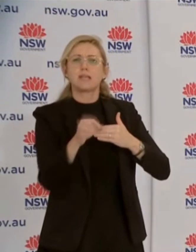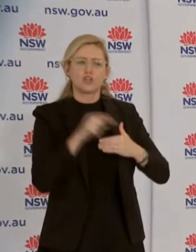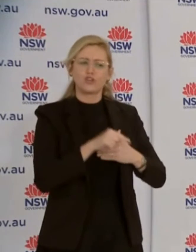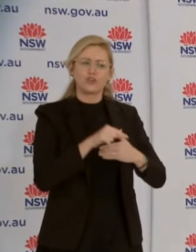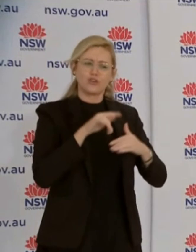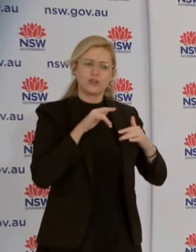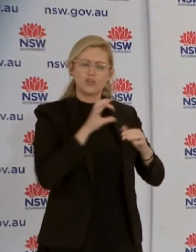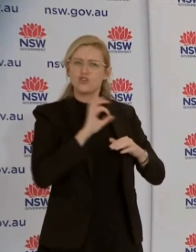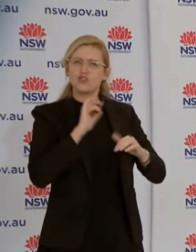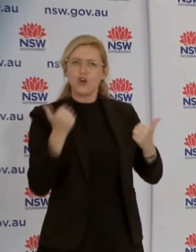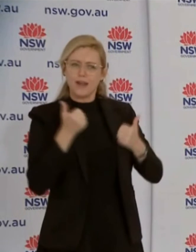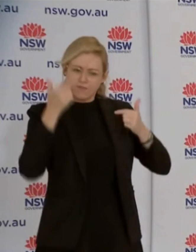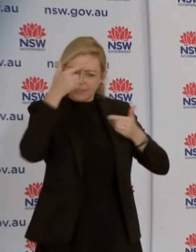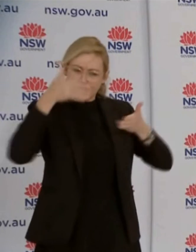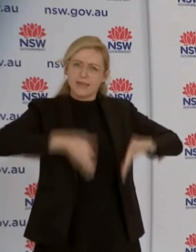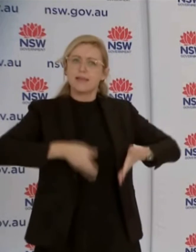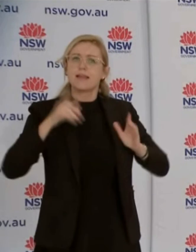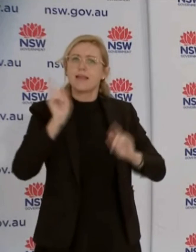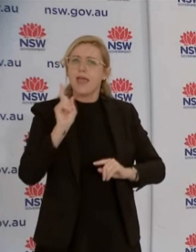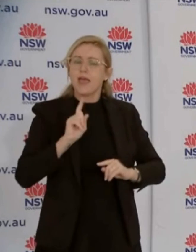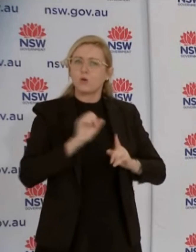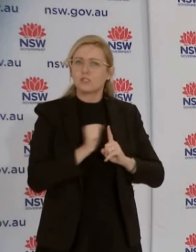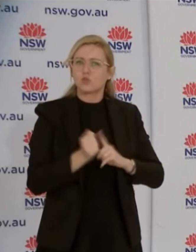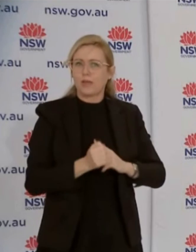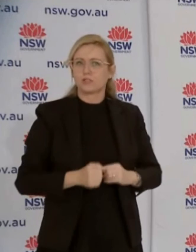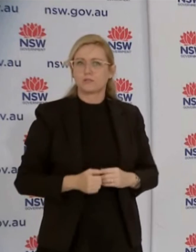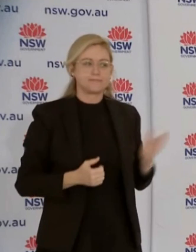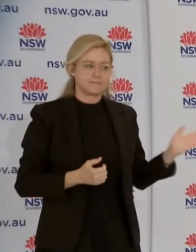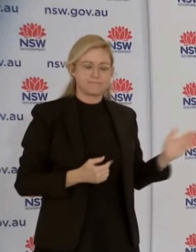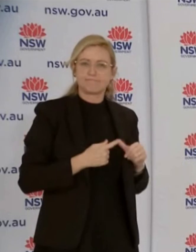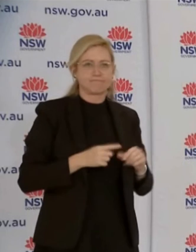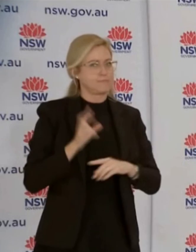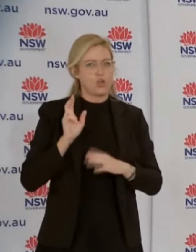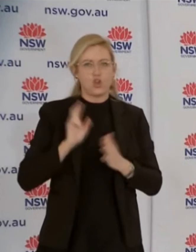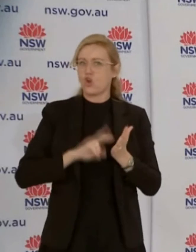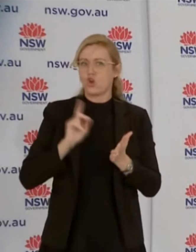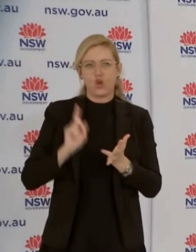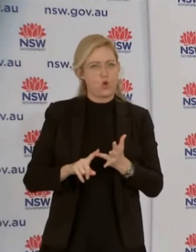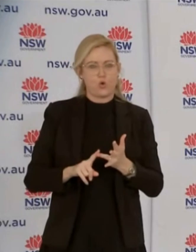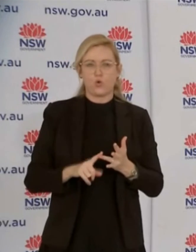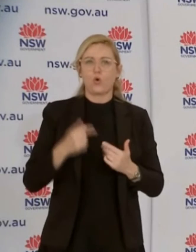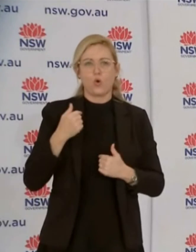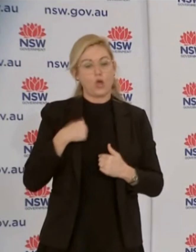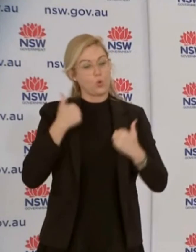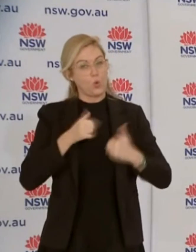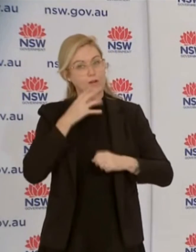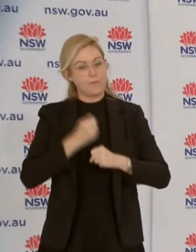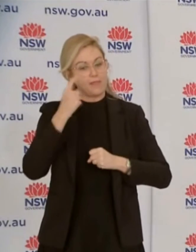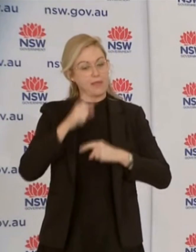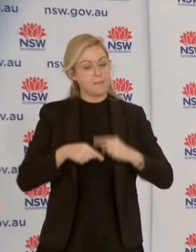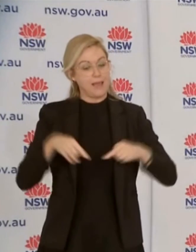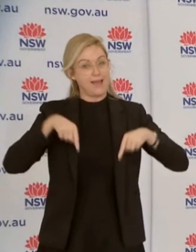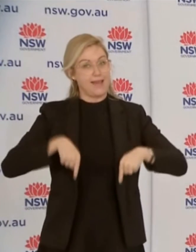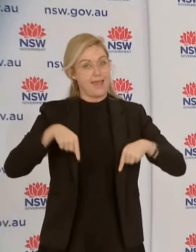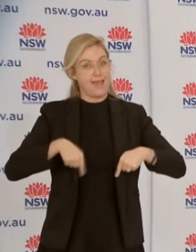to go, that you're not focused enough on the immediate situation. No, a good government focuses on the day-to-day, but also has an eye to the